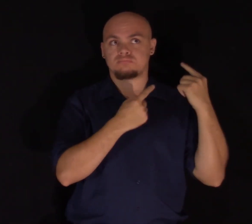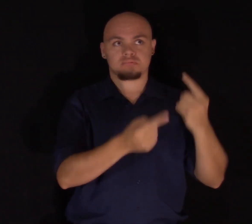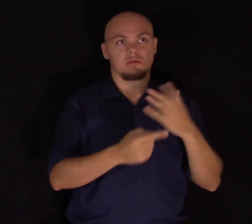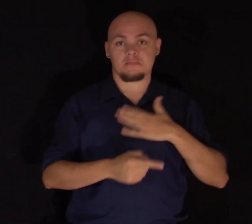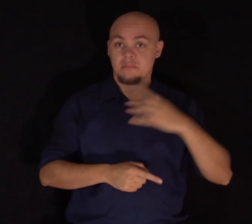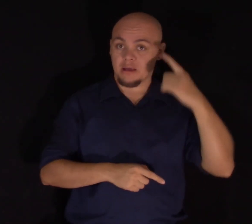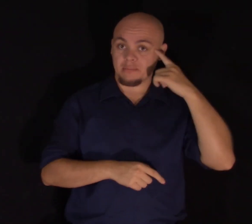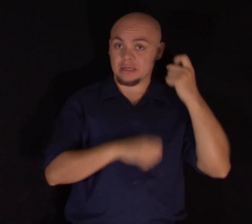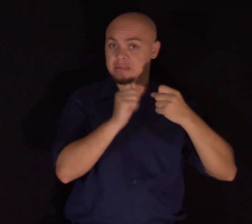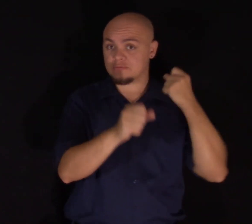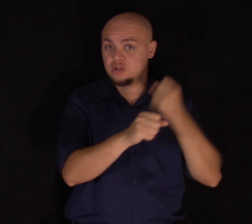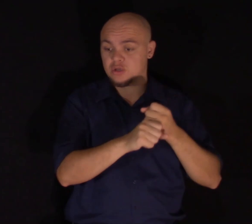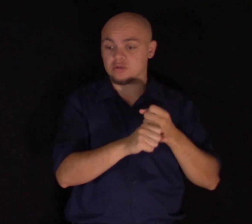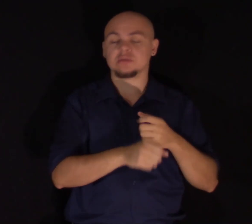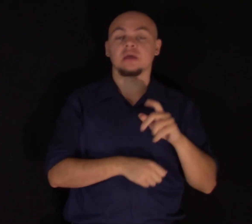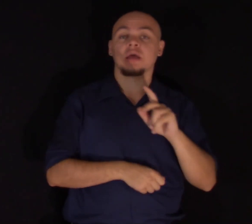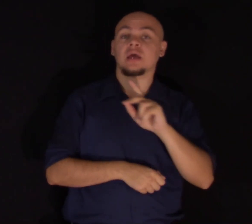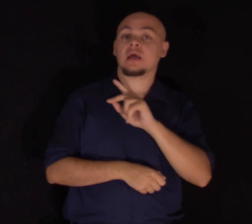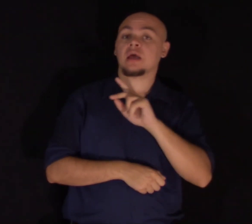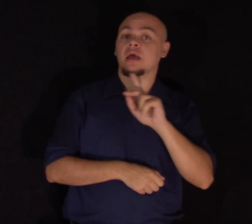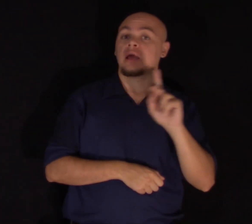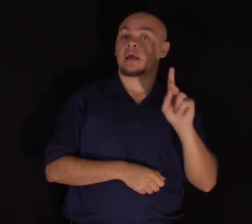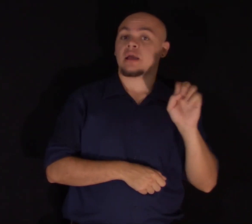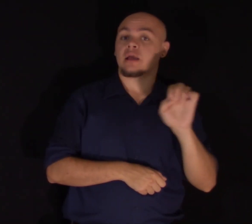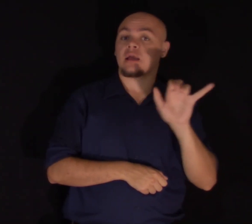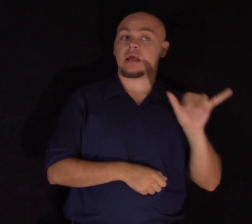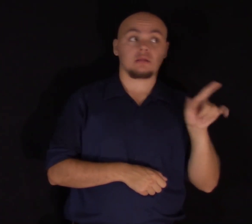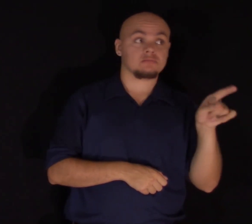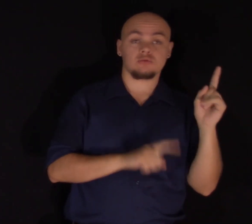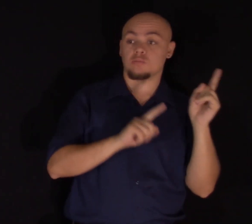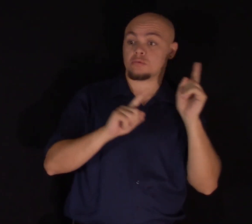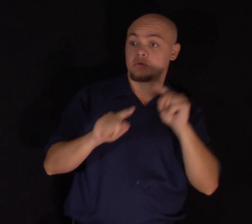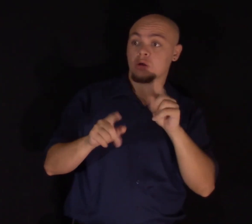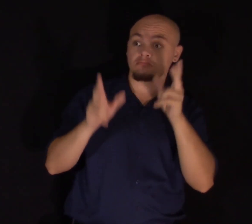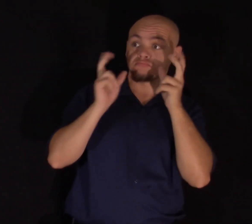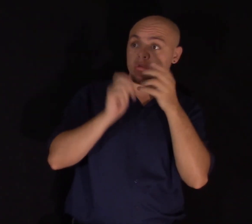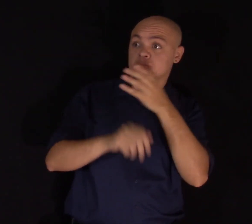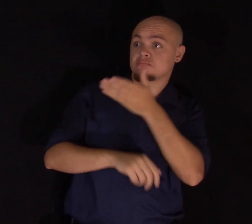mind for years. Kelly and his Klan friends go to hear Davis and his band.